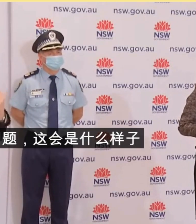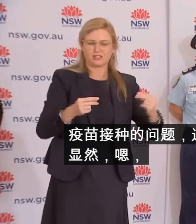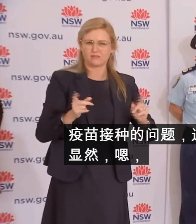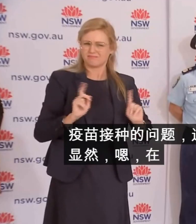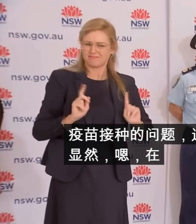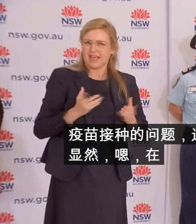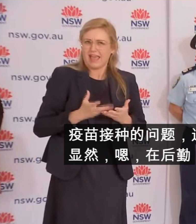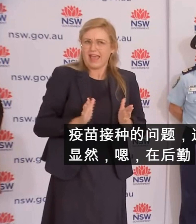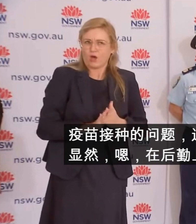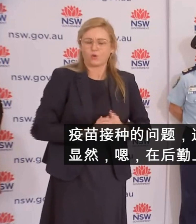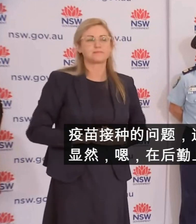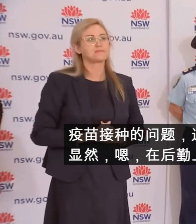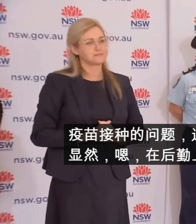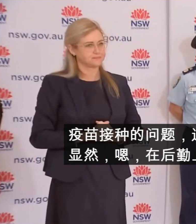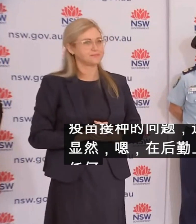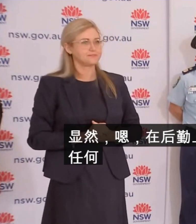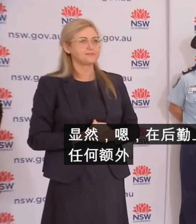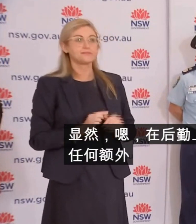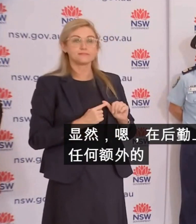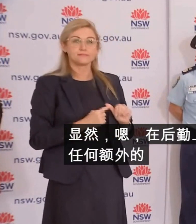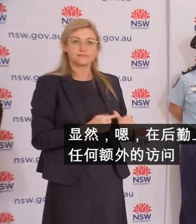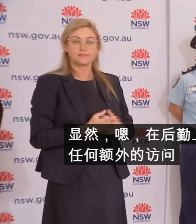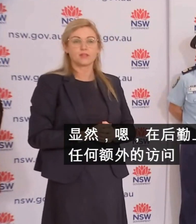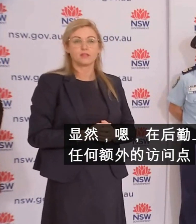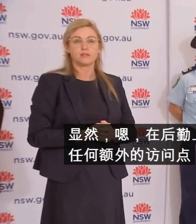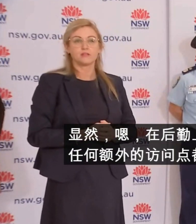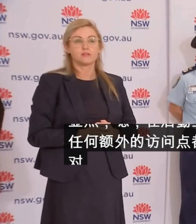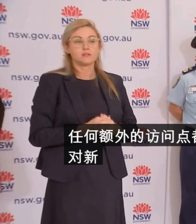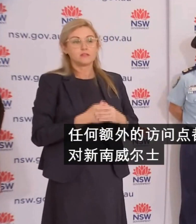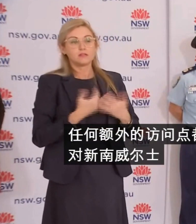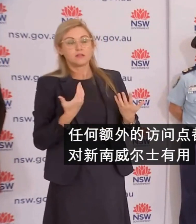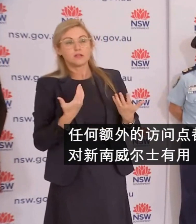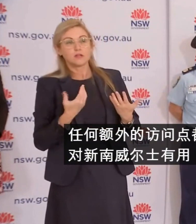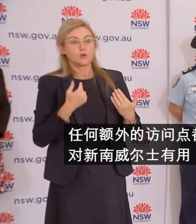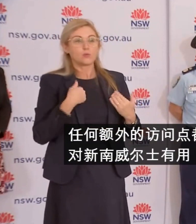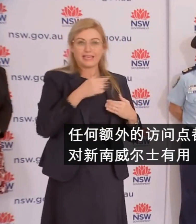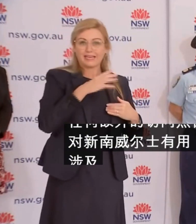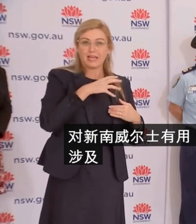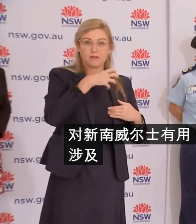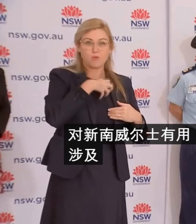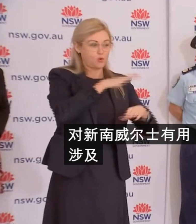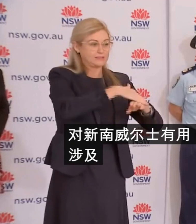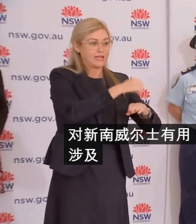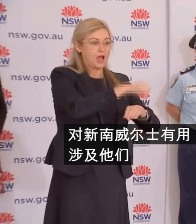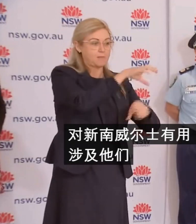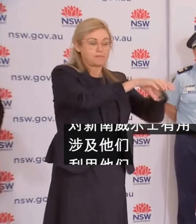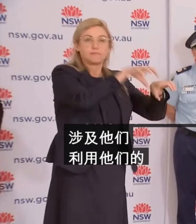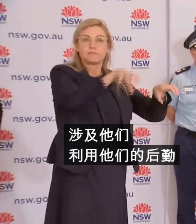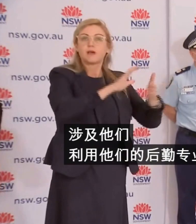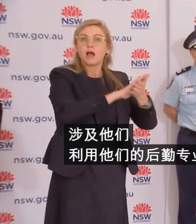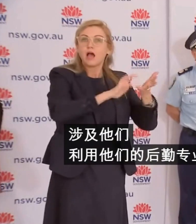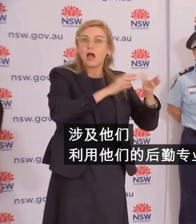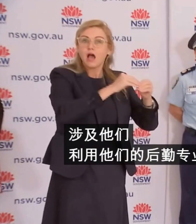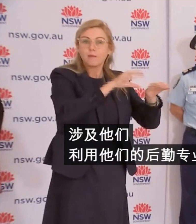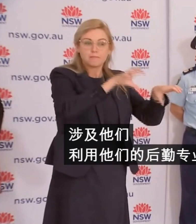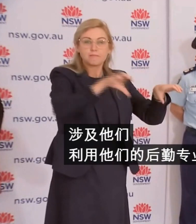obviously, logistically, any additional points of access would be useful for New South Wales. So it might involve them setting up an additional hub